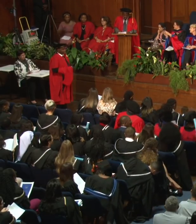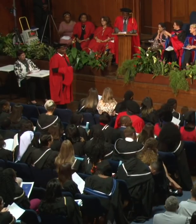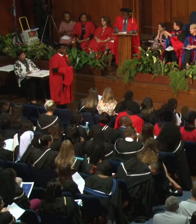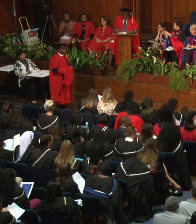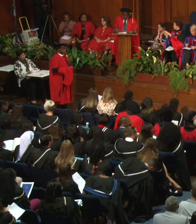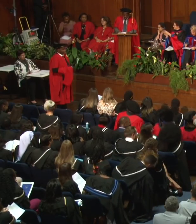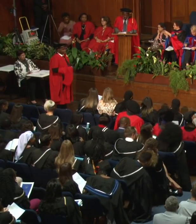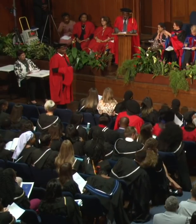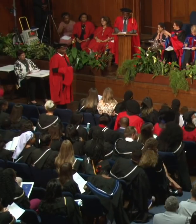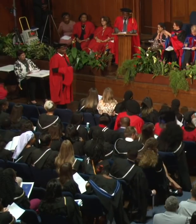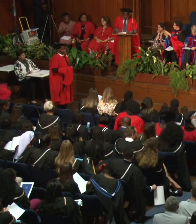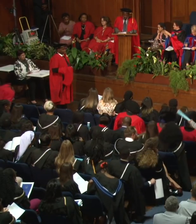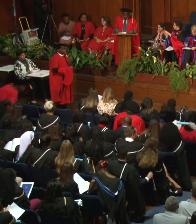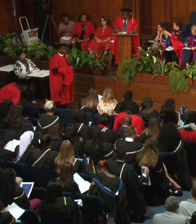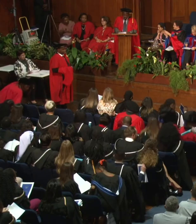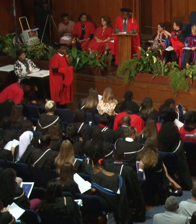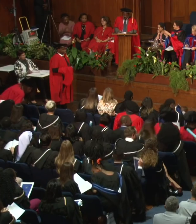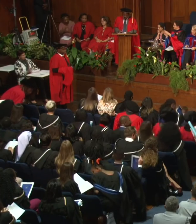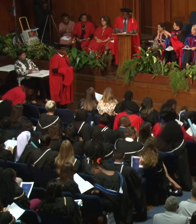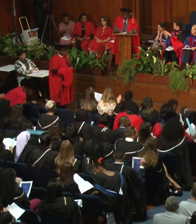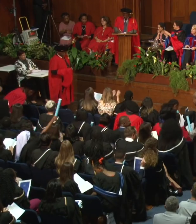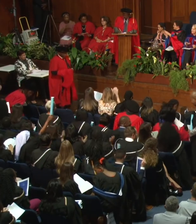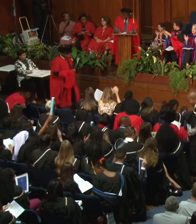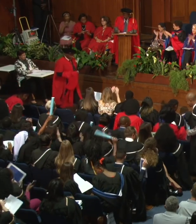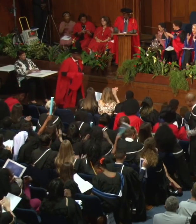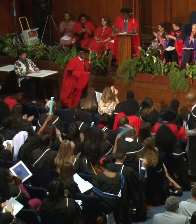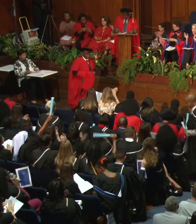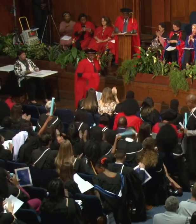Nigeria, Augustine Edobo Arimoro.